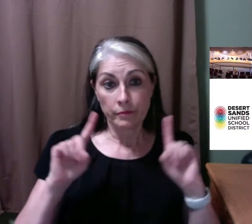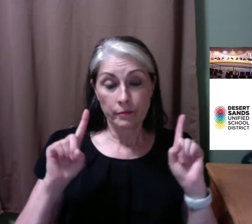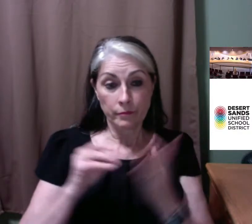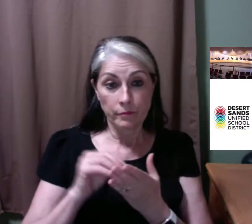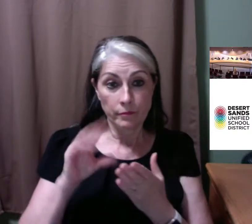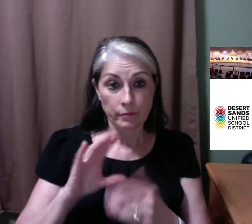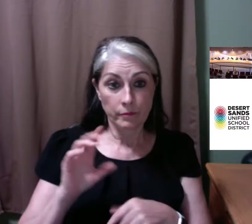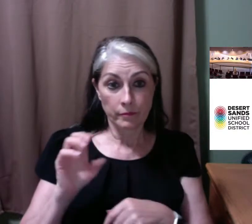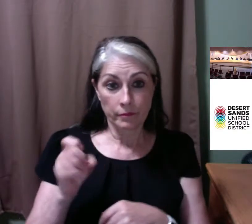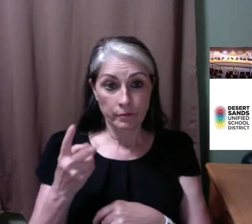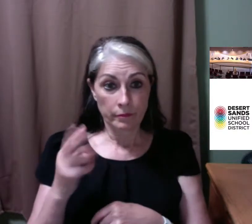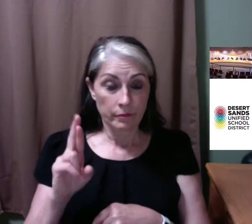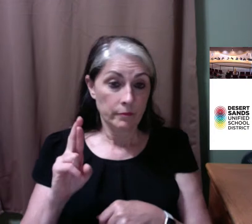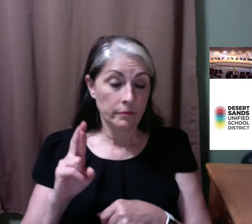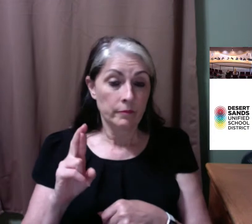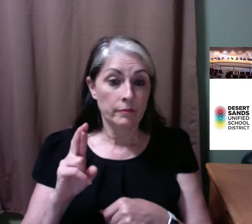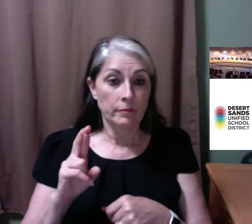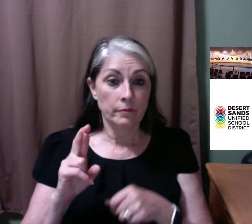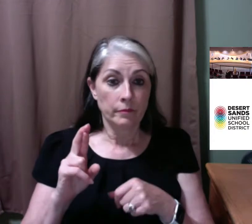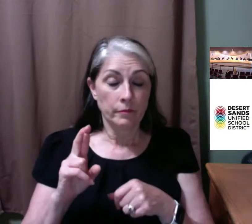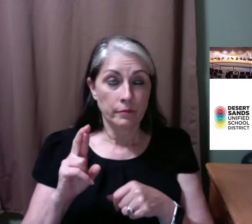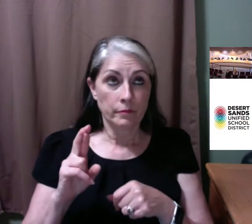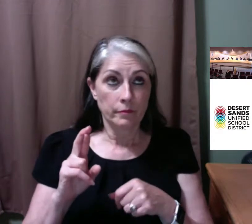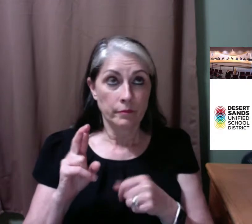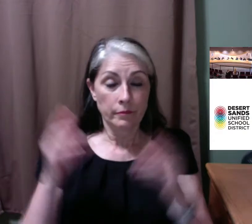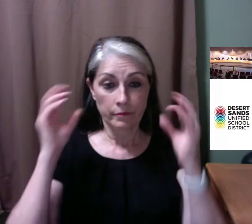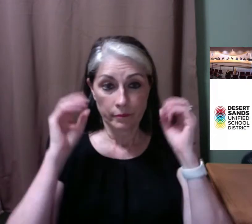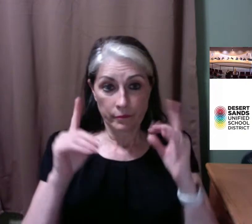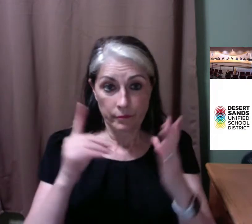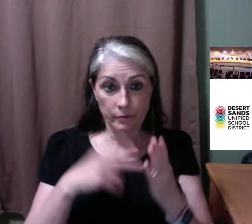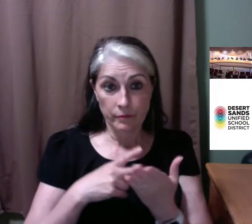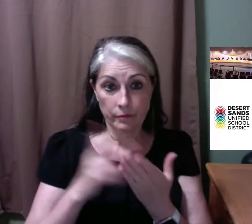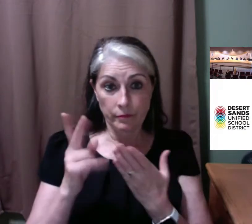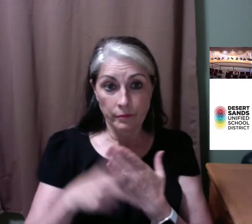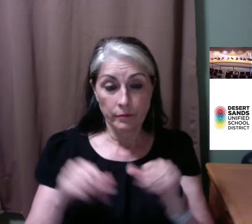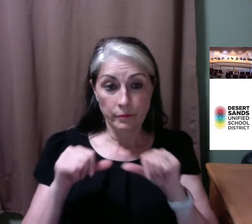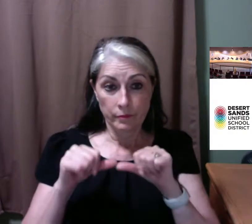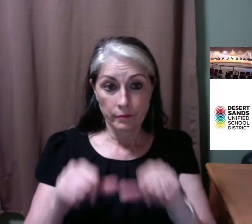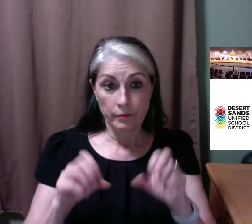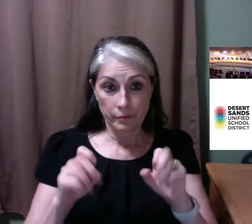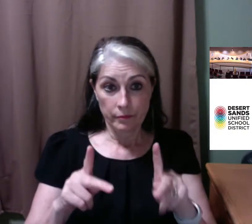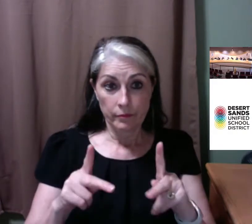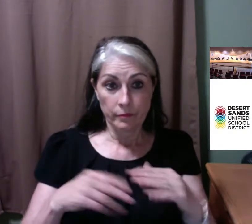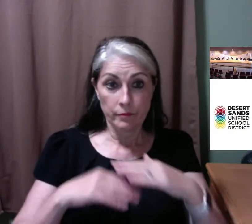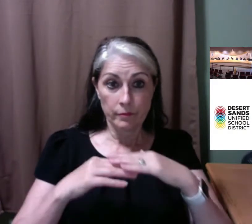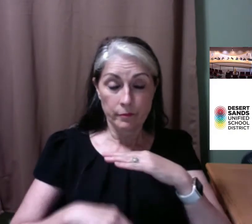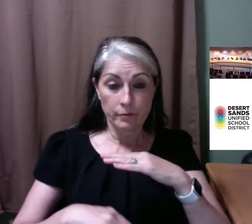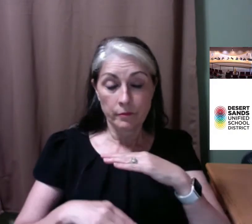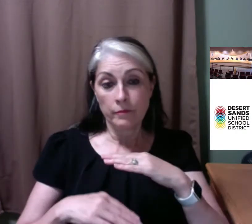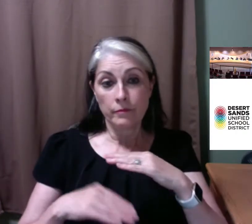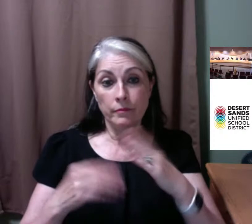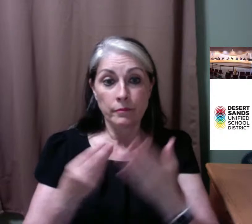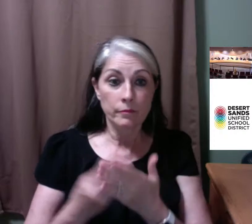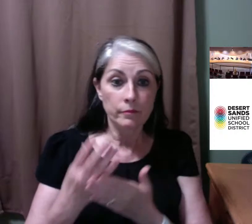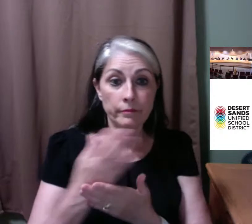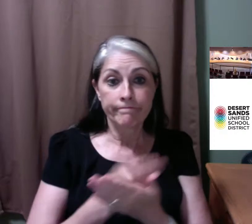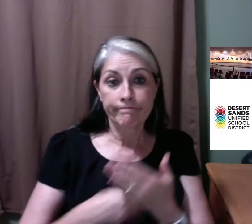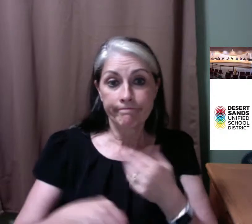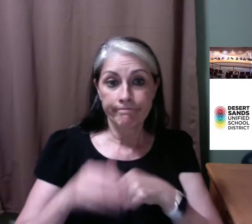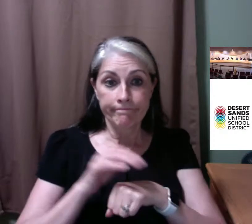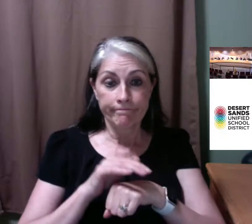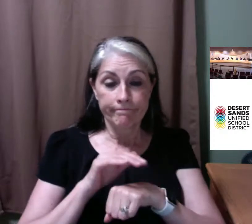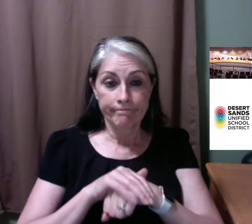early childhood education programs maintains the opportunities for low-income families and English learners to attend